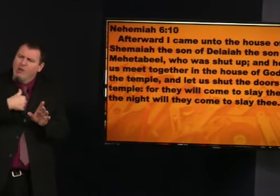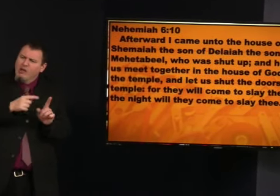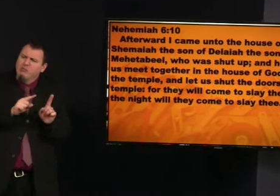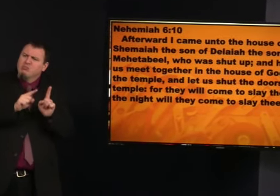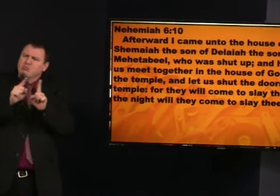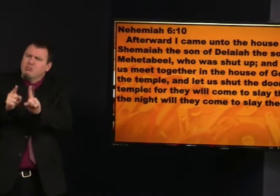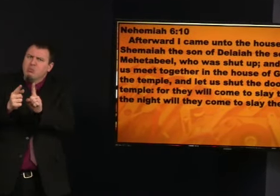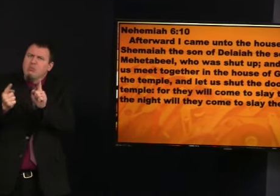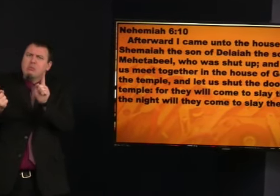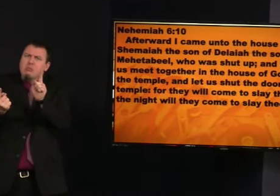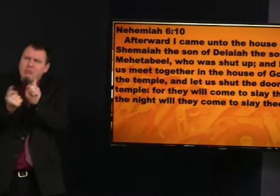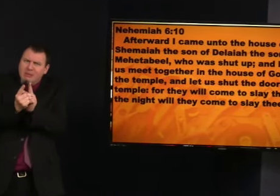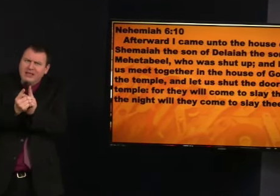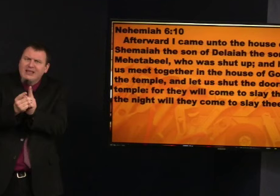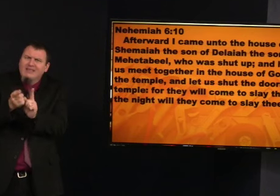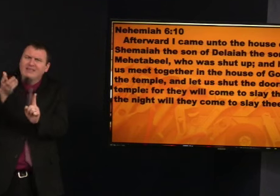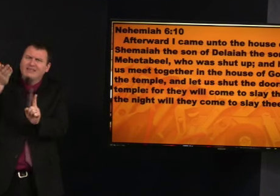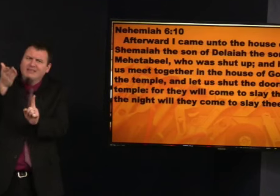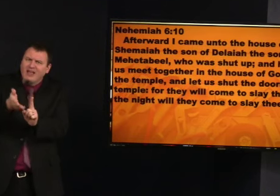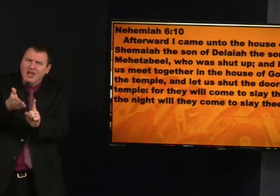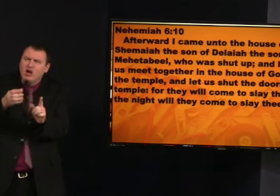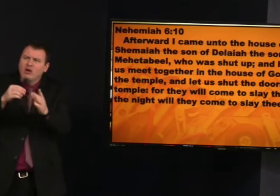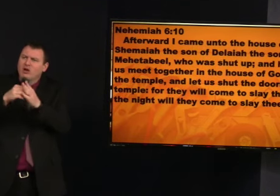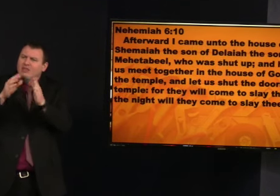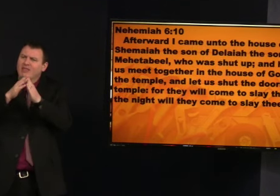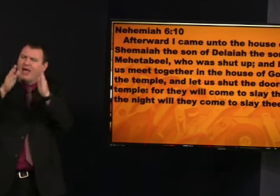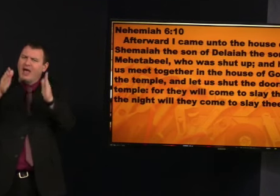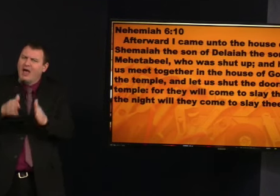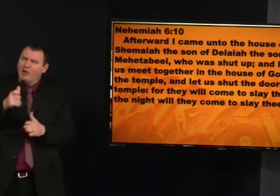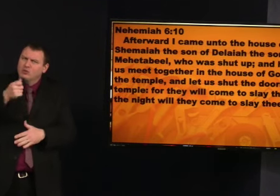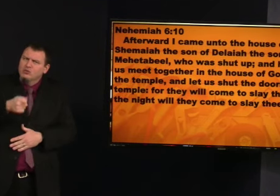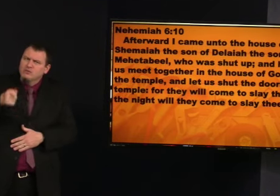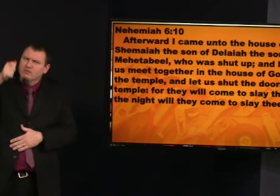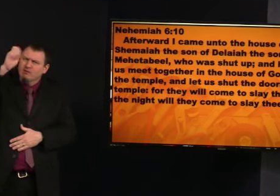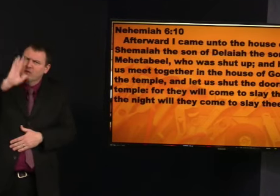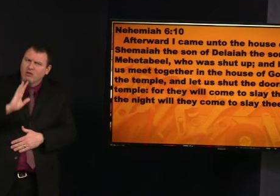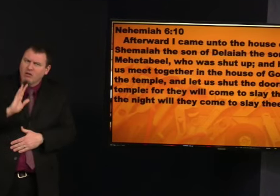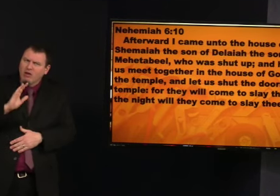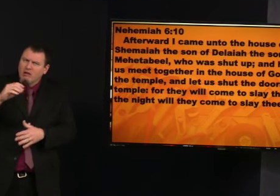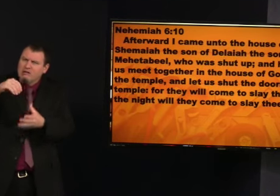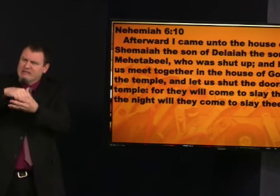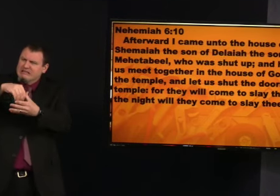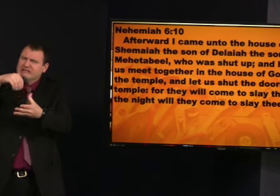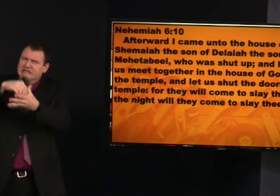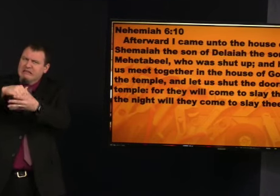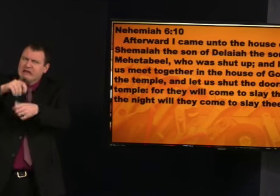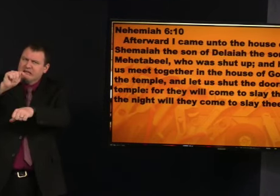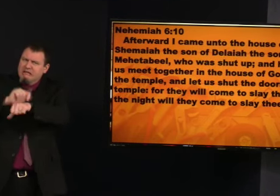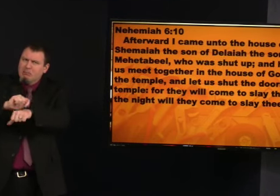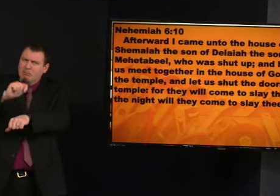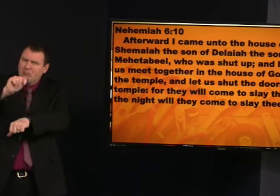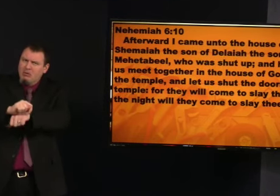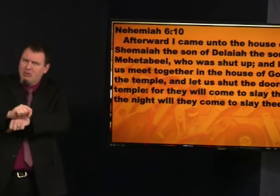with me inside, and said, "Why? Let us meet together in the house of God in the temple.